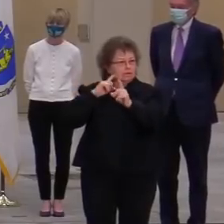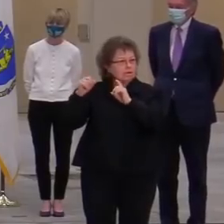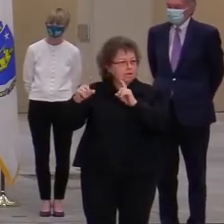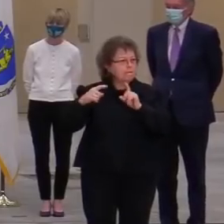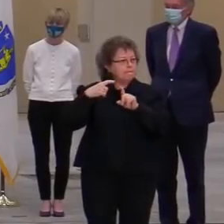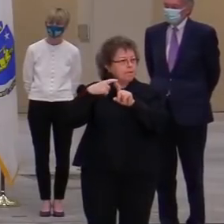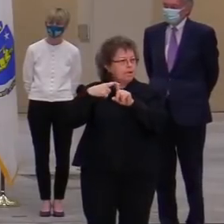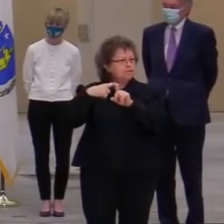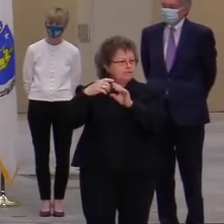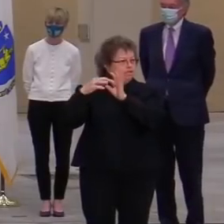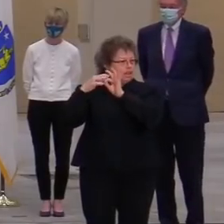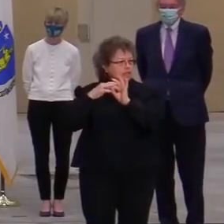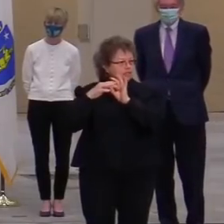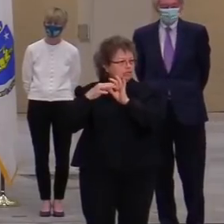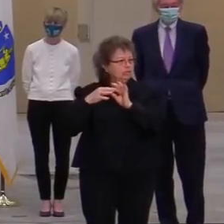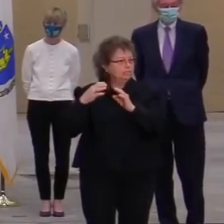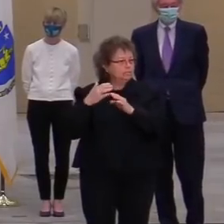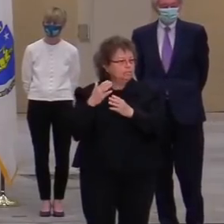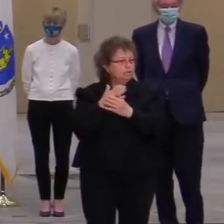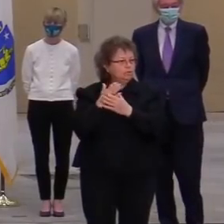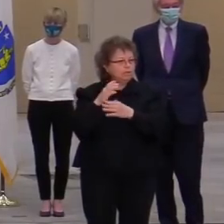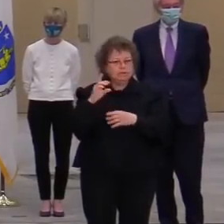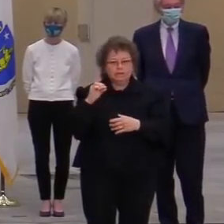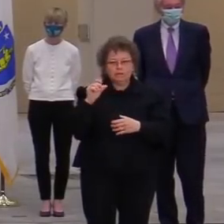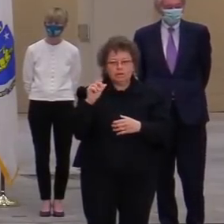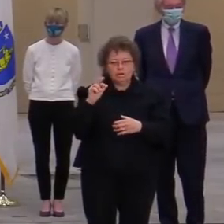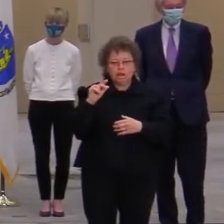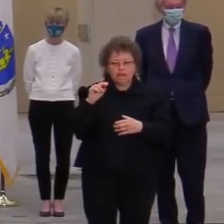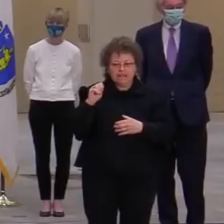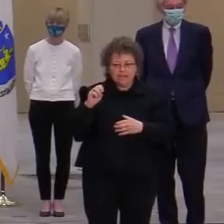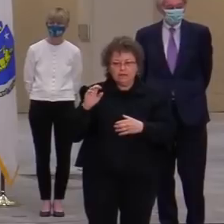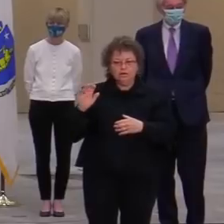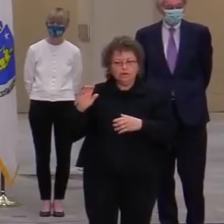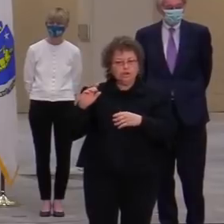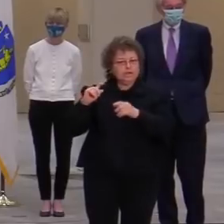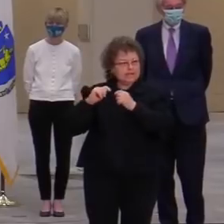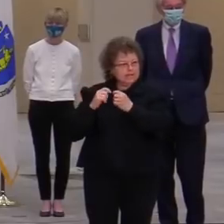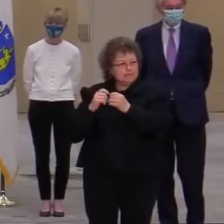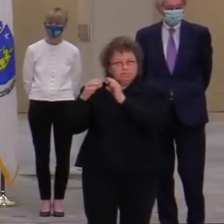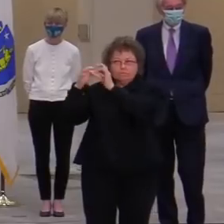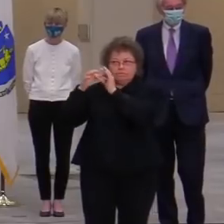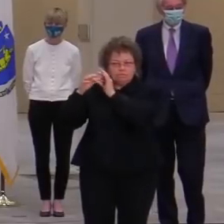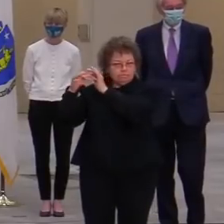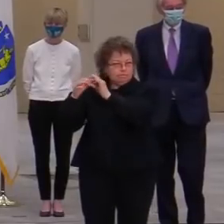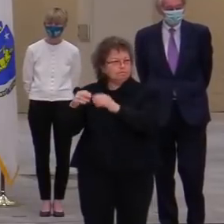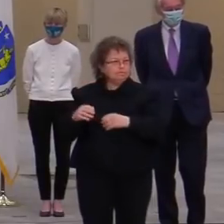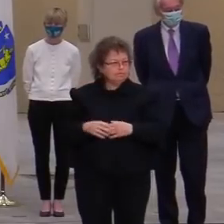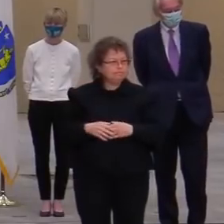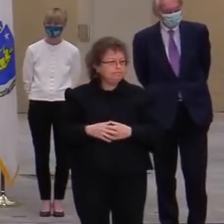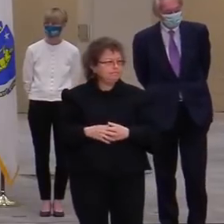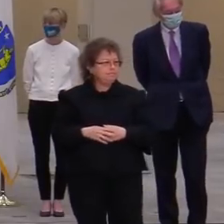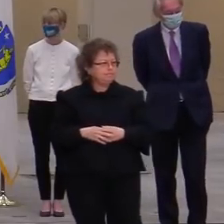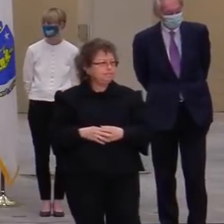positive relation between Darlene and her team and our team on all of these issues.